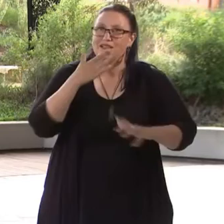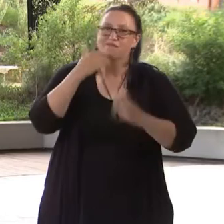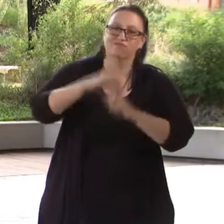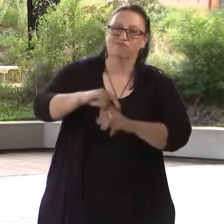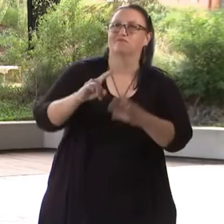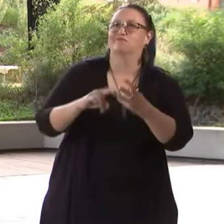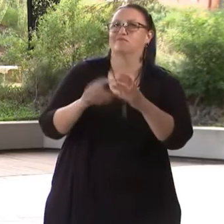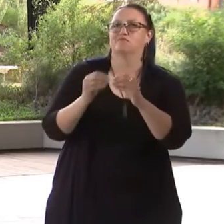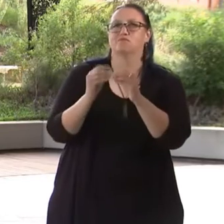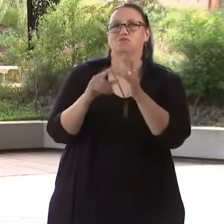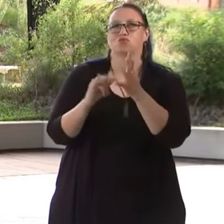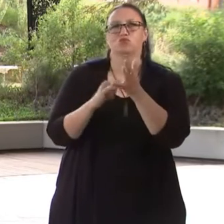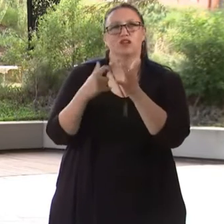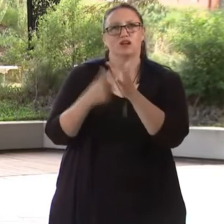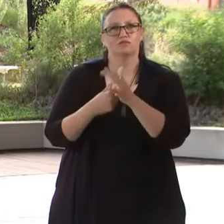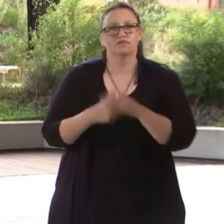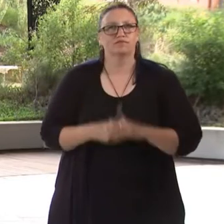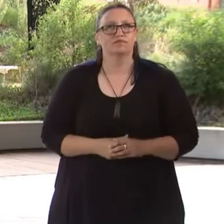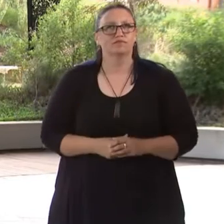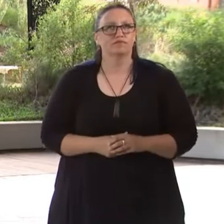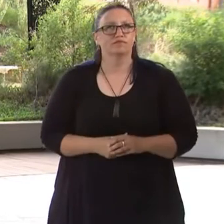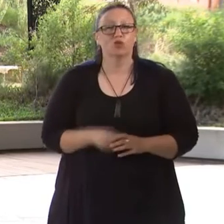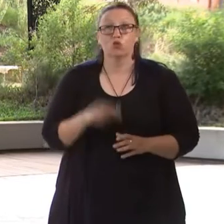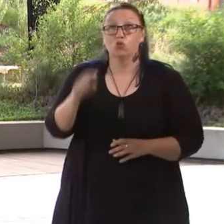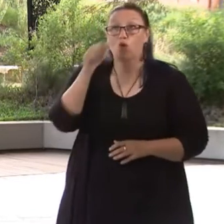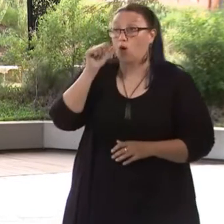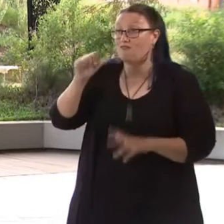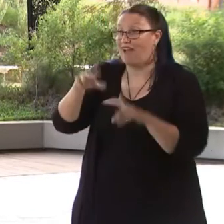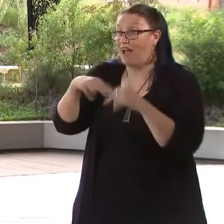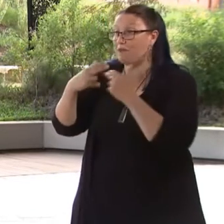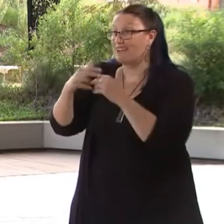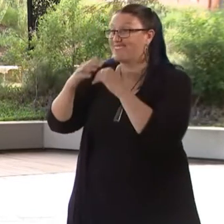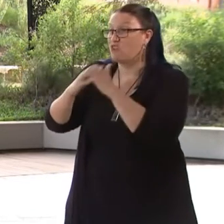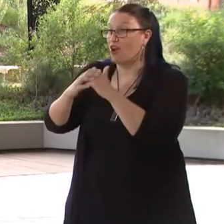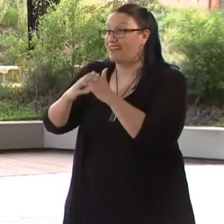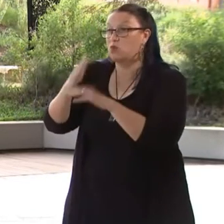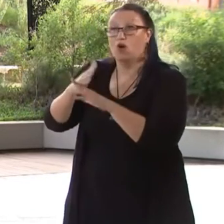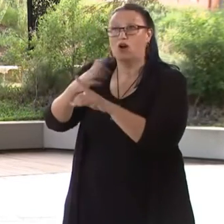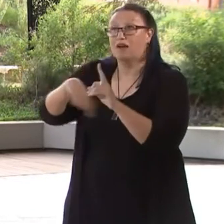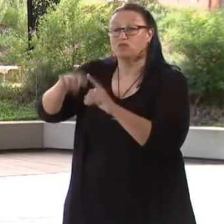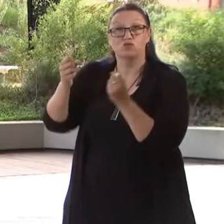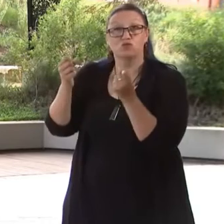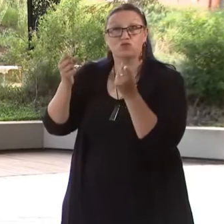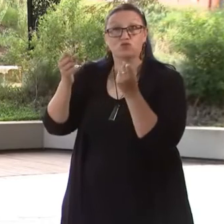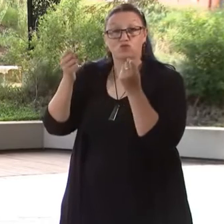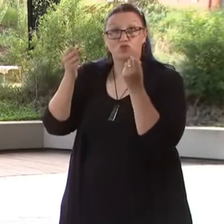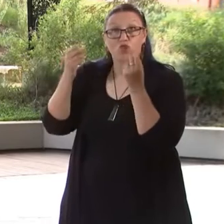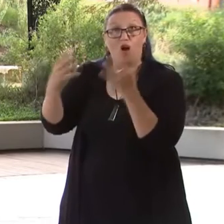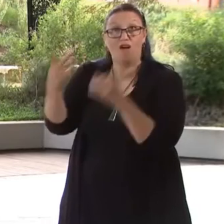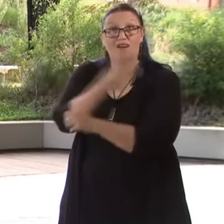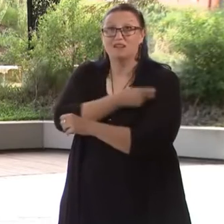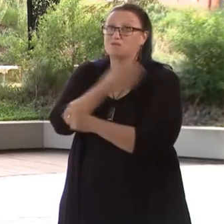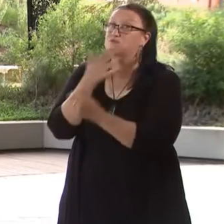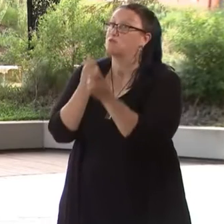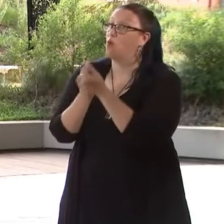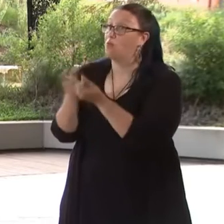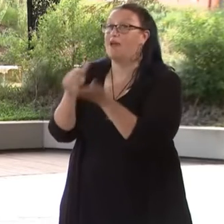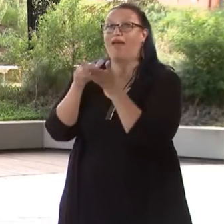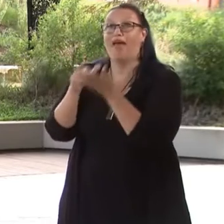friends, family, colleagues, and support them getting vaccinated. It is critical, and do it as soon as